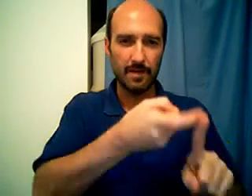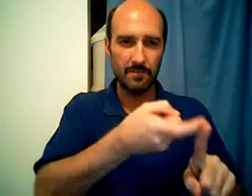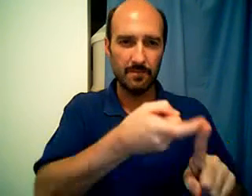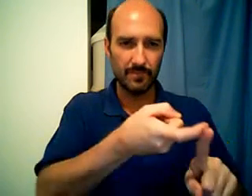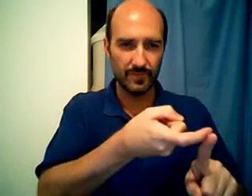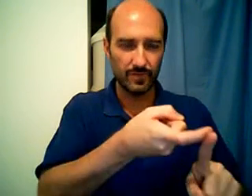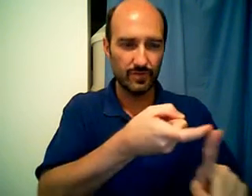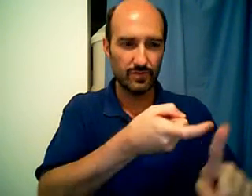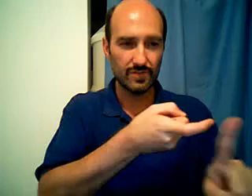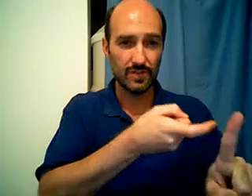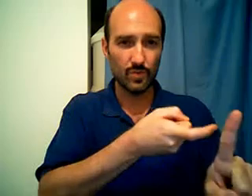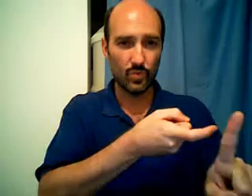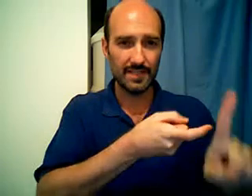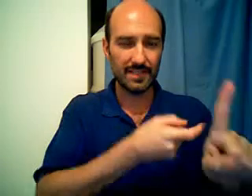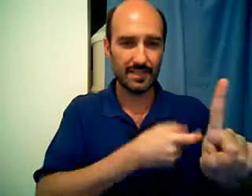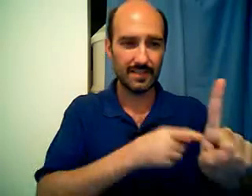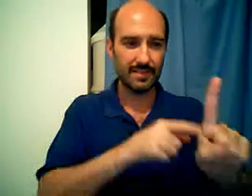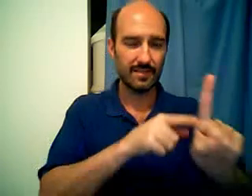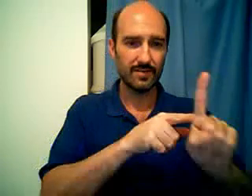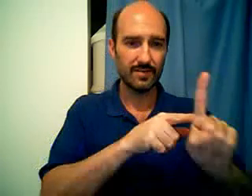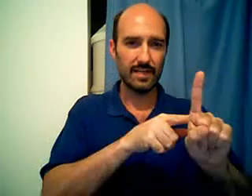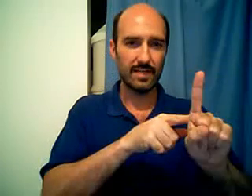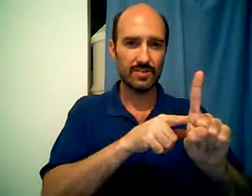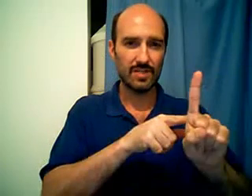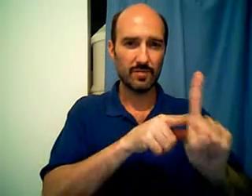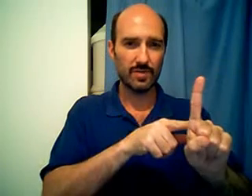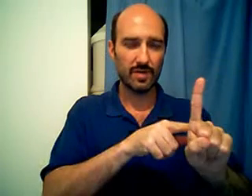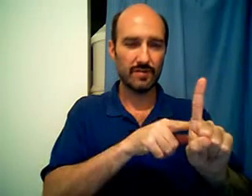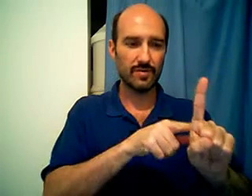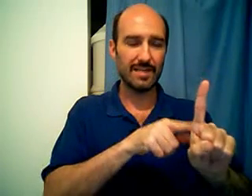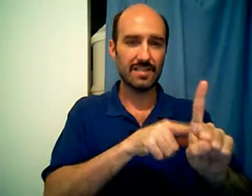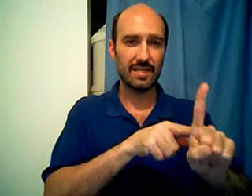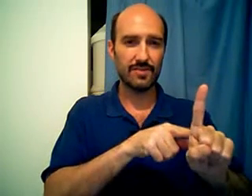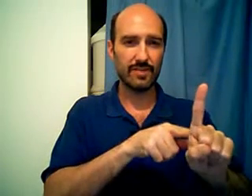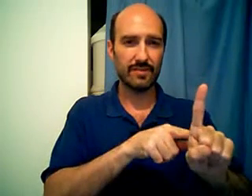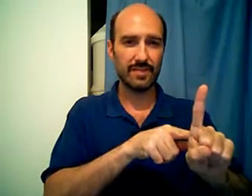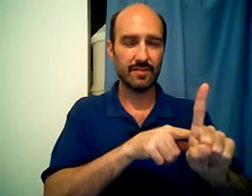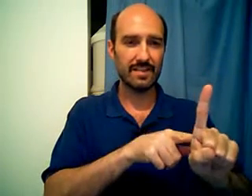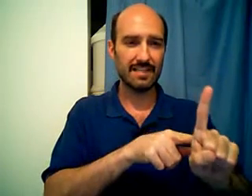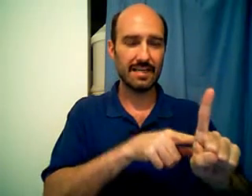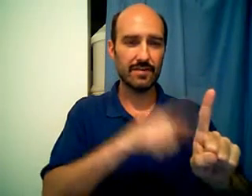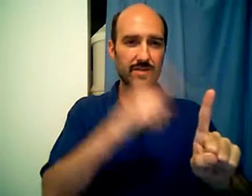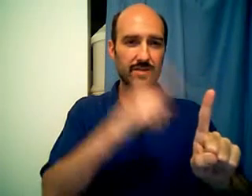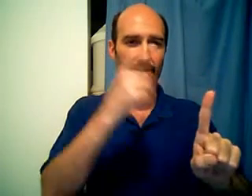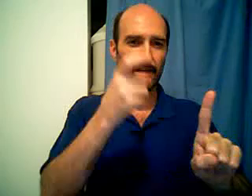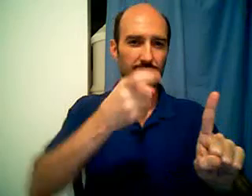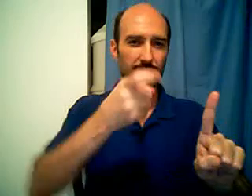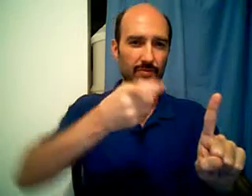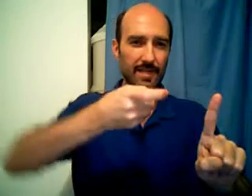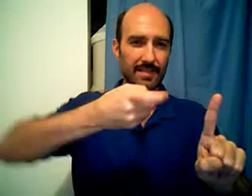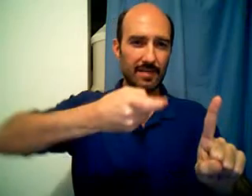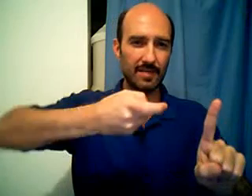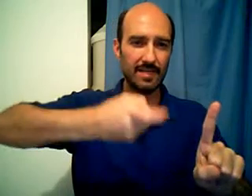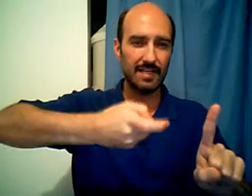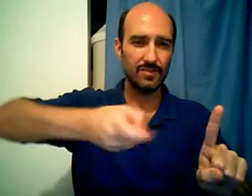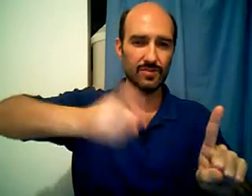From, you use the 1 hand shape of your base hand, your left hand facing out, and your right dominant hand you use